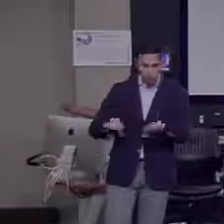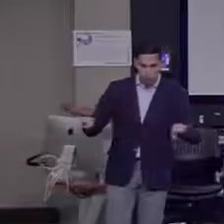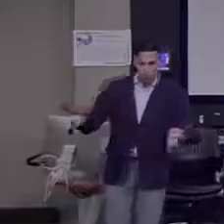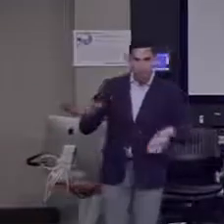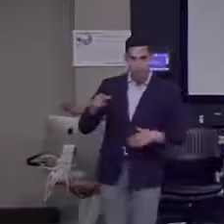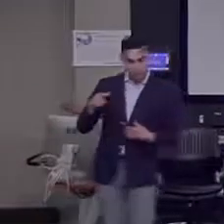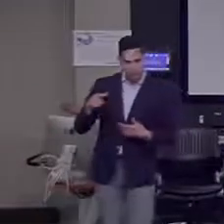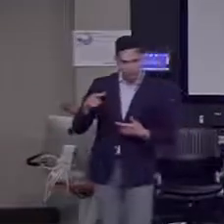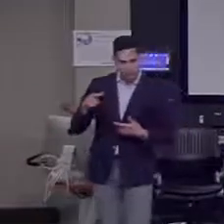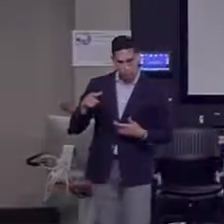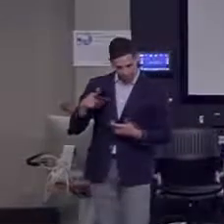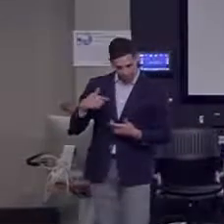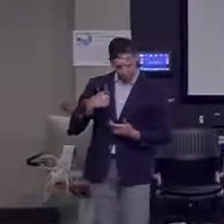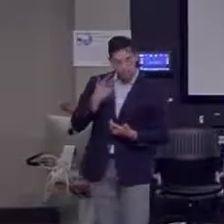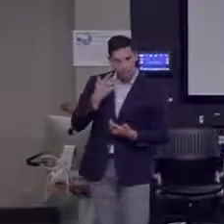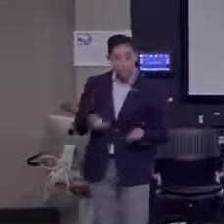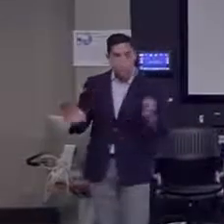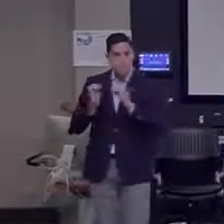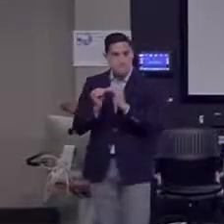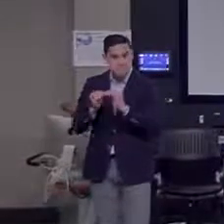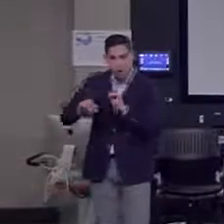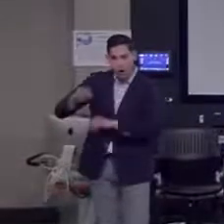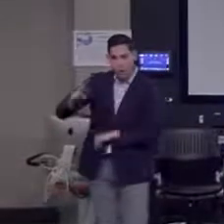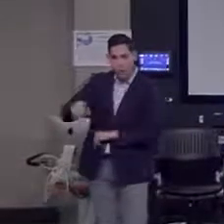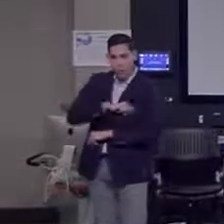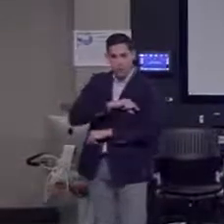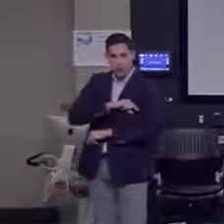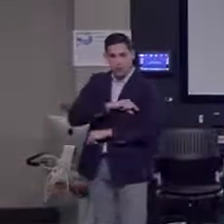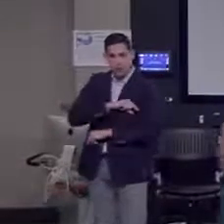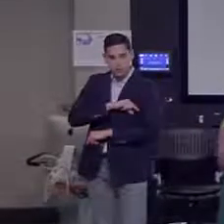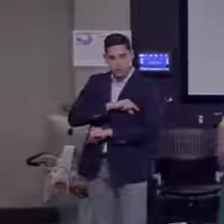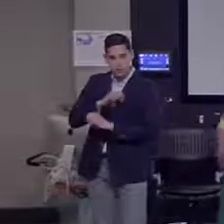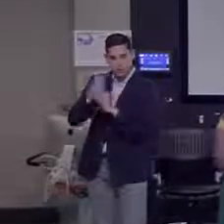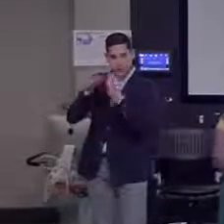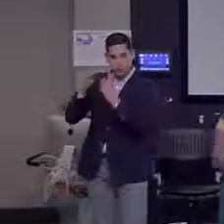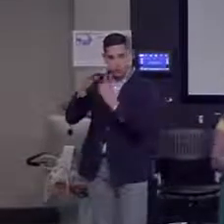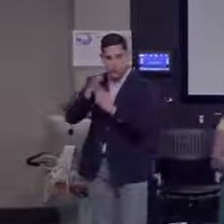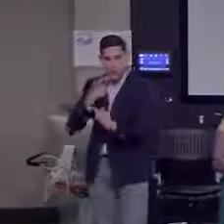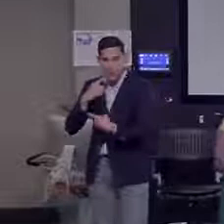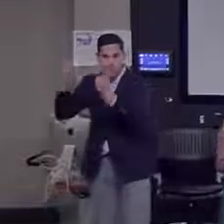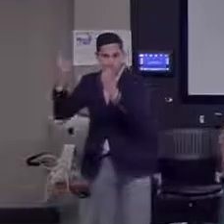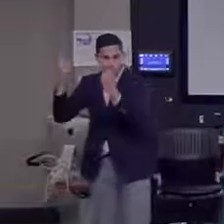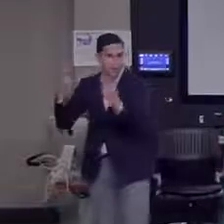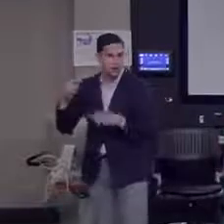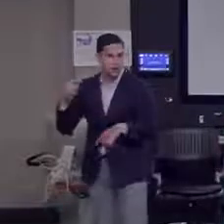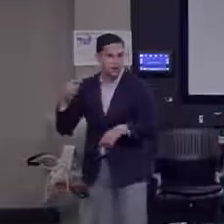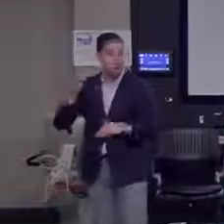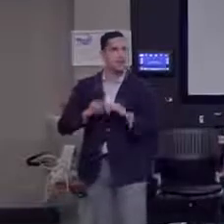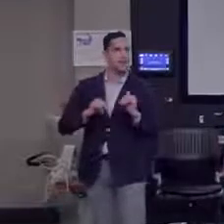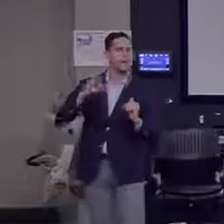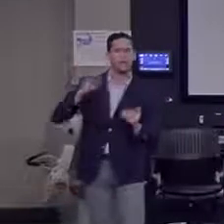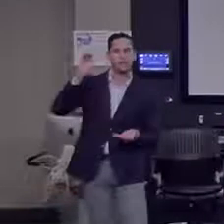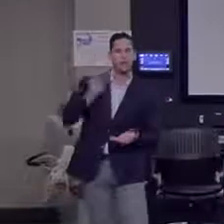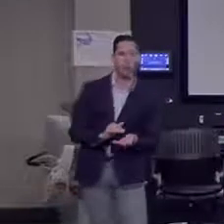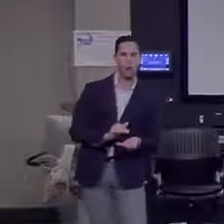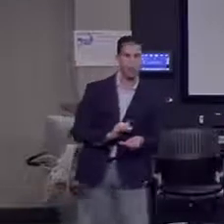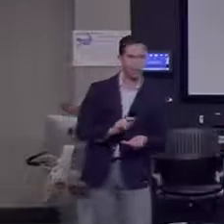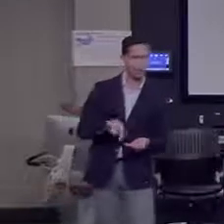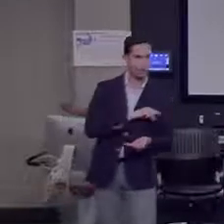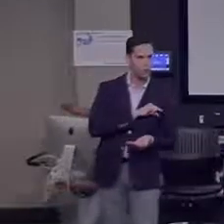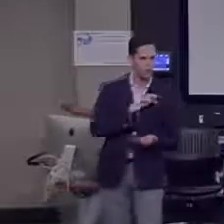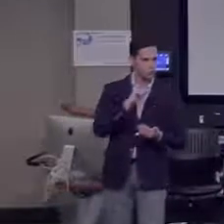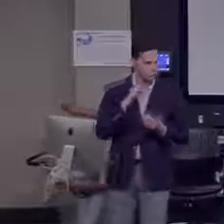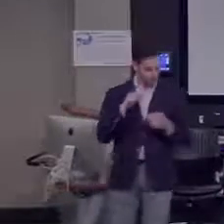of communication than their less able peers. That's communication with a parent. And the second